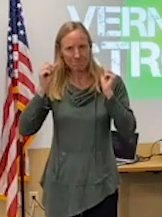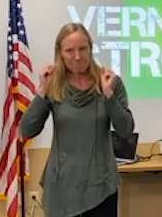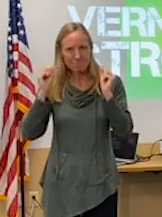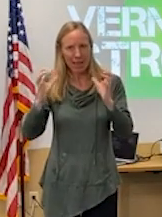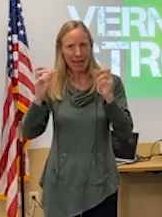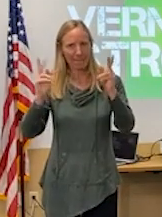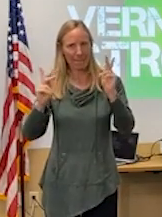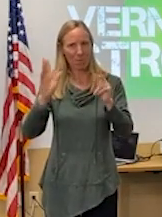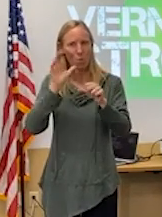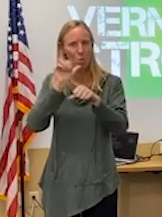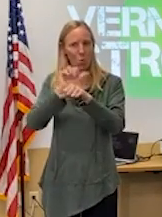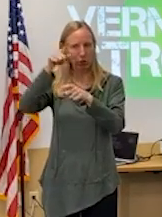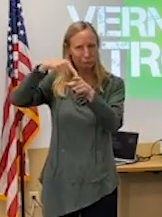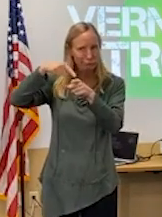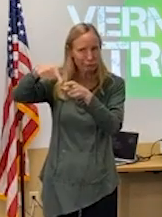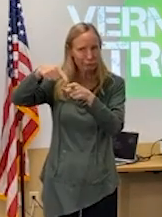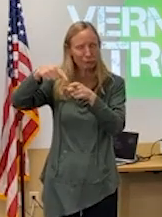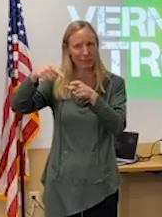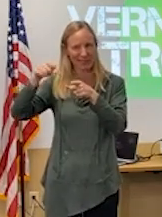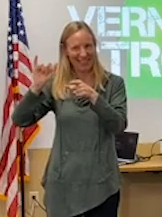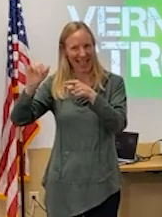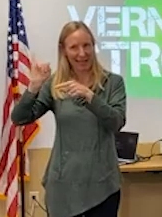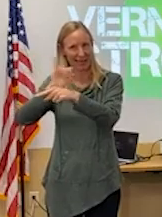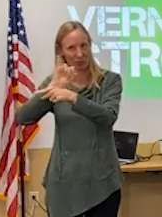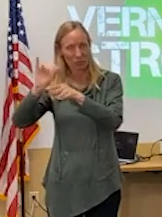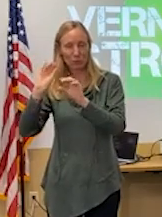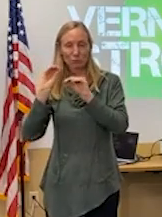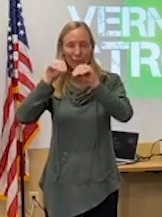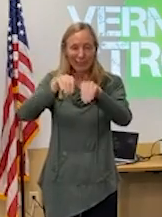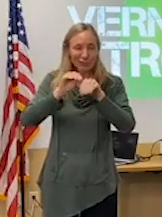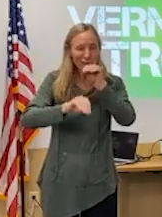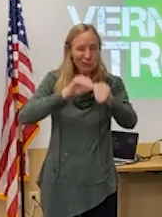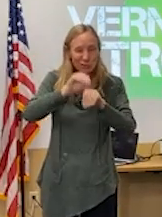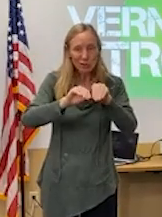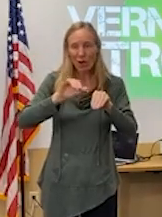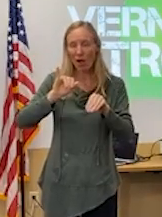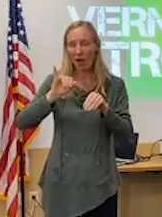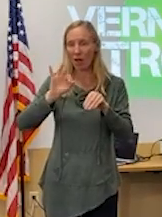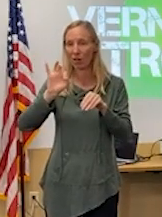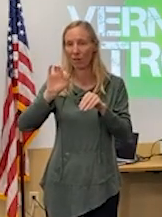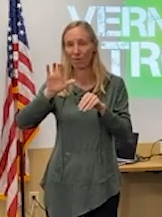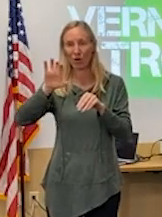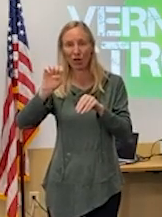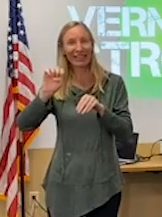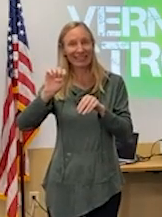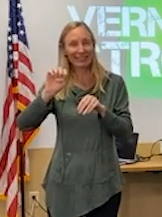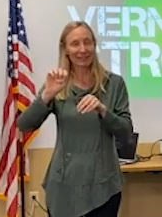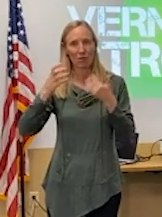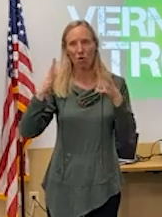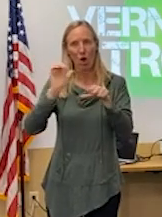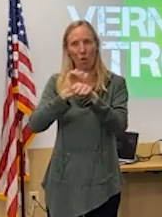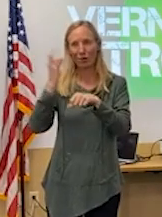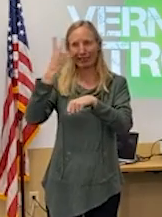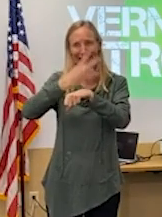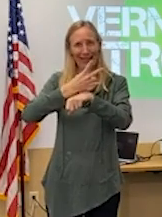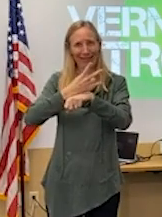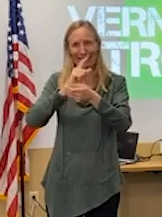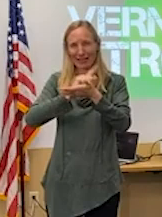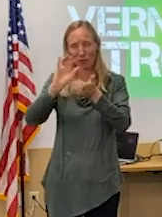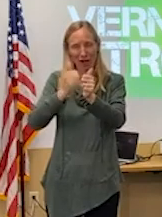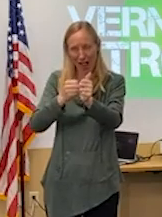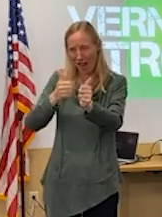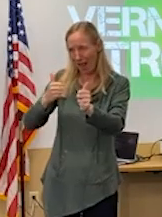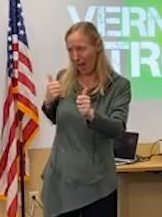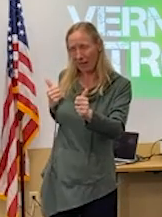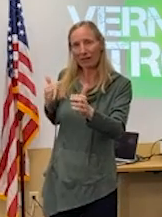people in the industry who install furnaces and so forth. They are just working 7 days a week and can't catch up. And